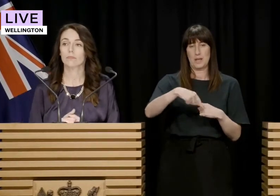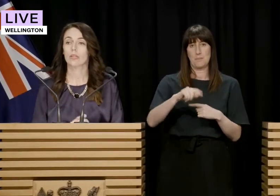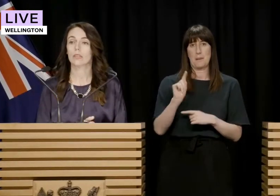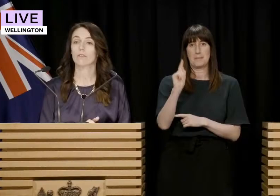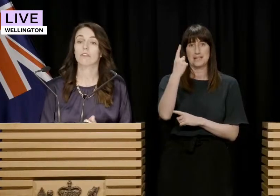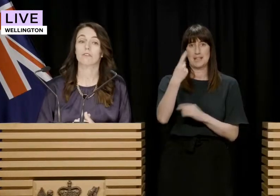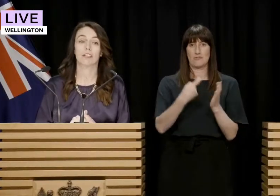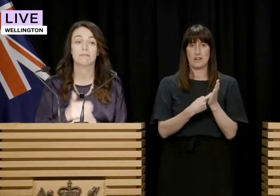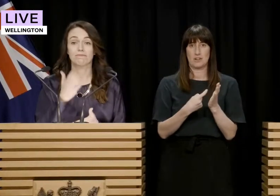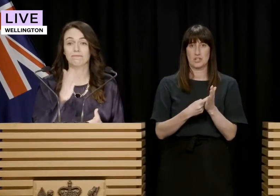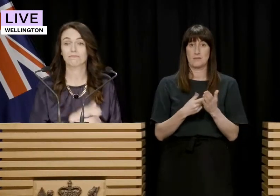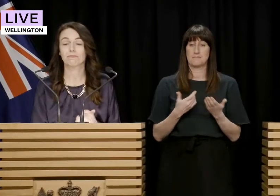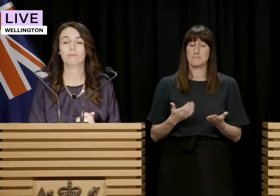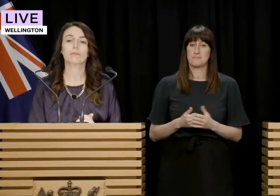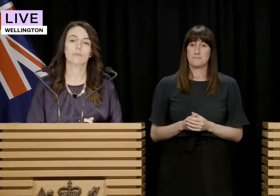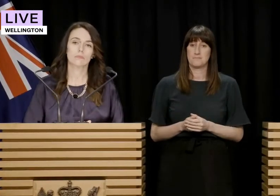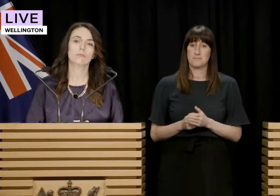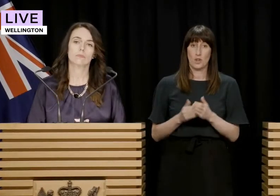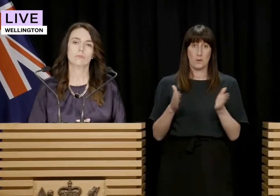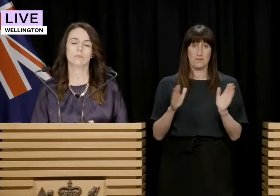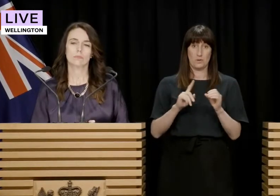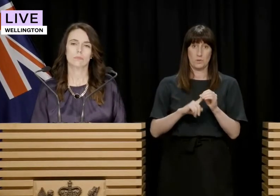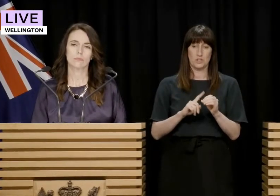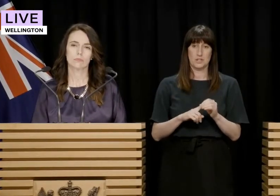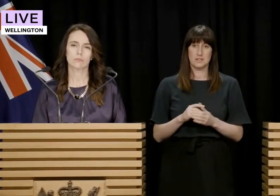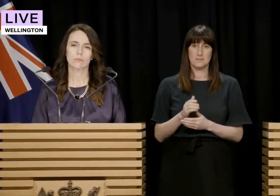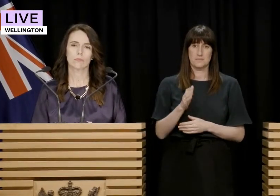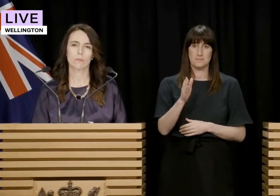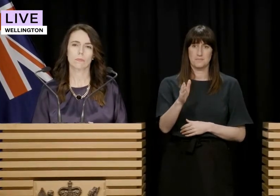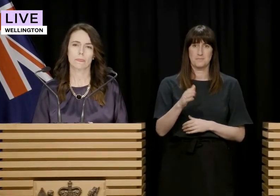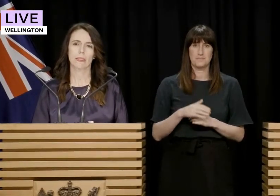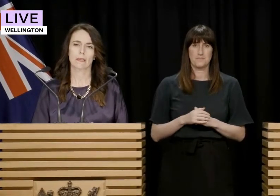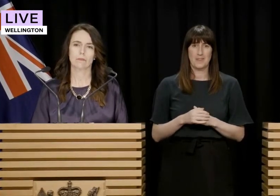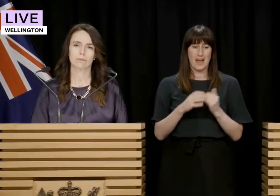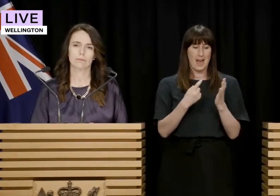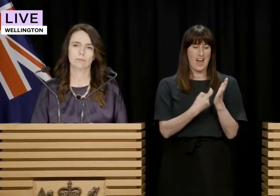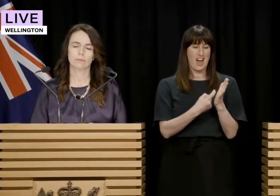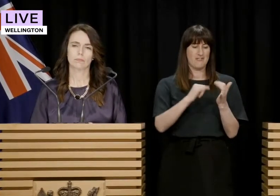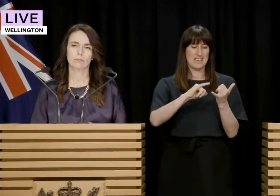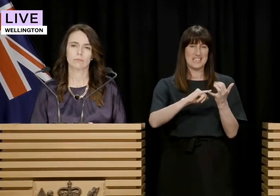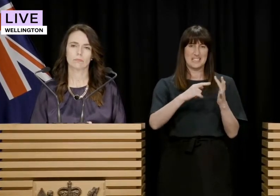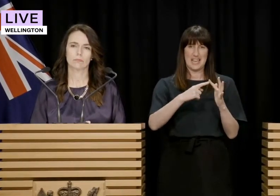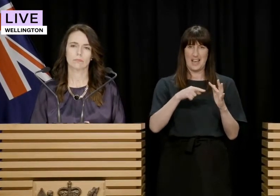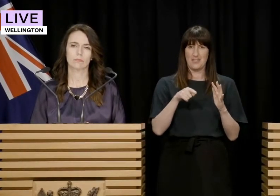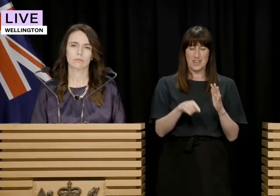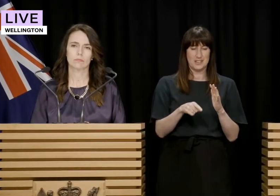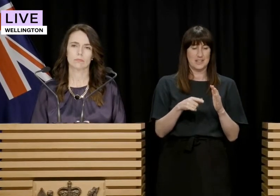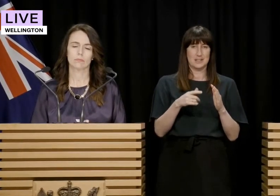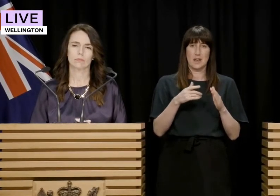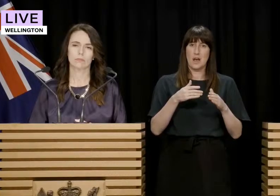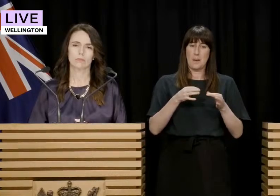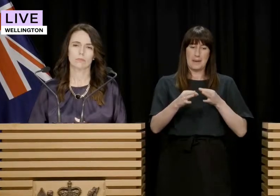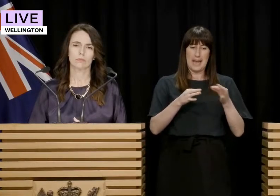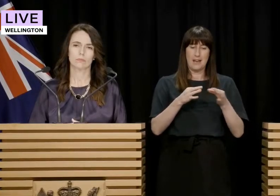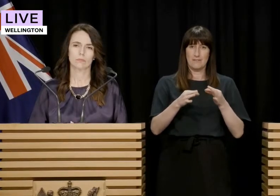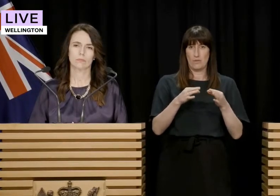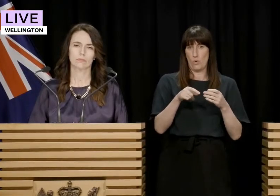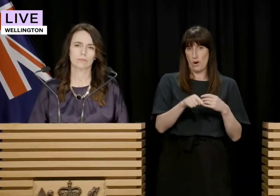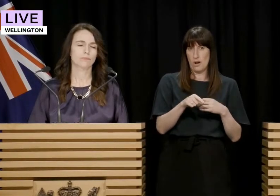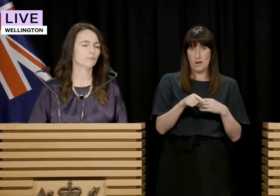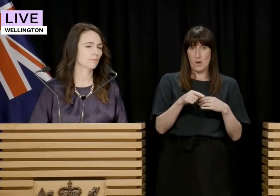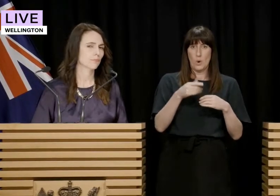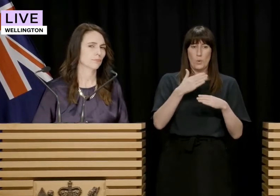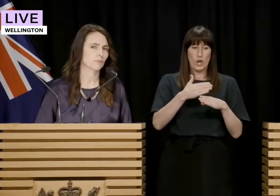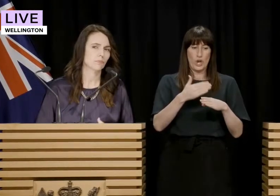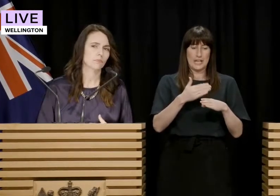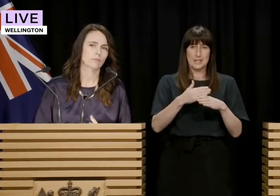any questions now. Feel free. Widespread concerns that the RSE scheme is akin to modern-day slavery. Every day we're seeing new reports of